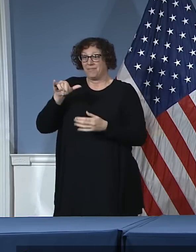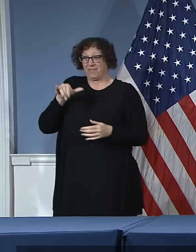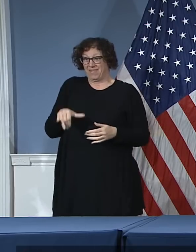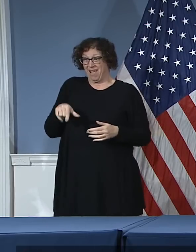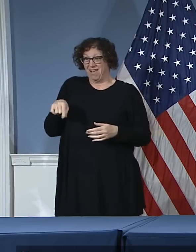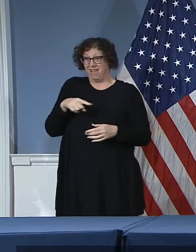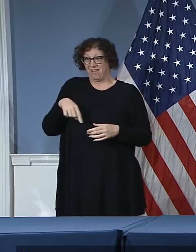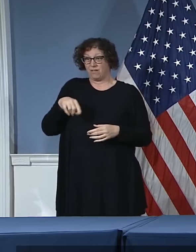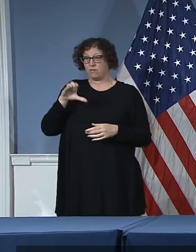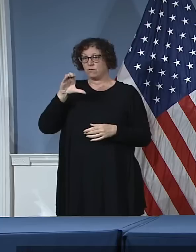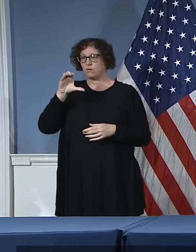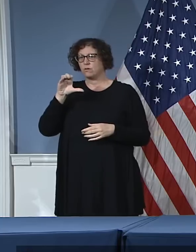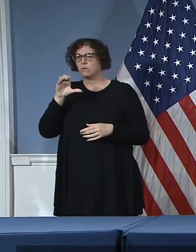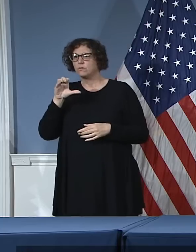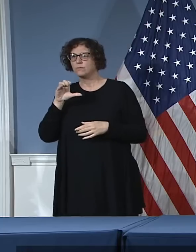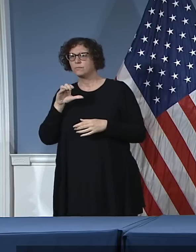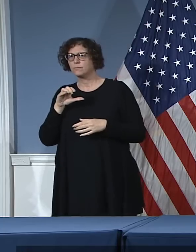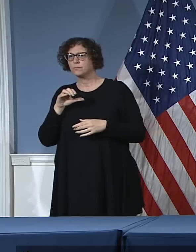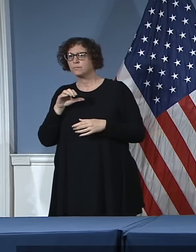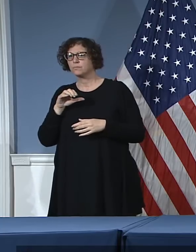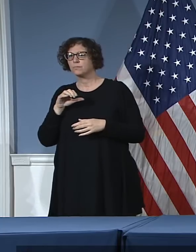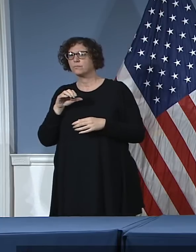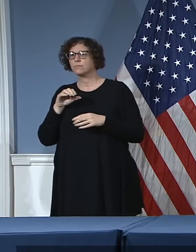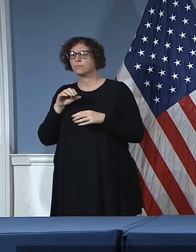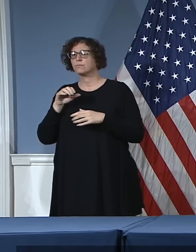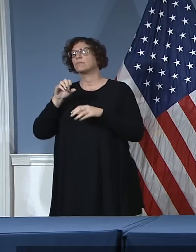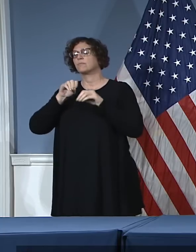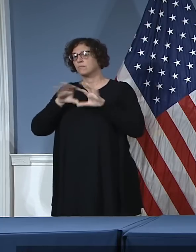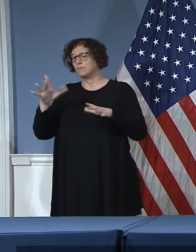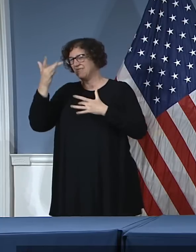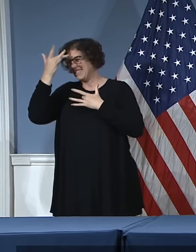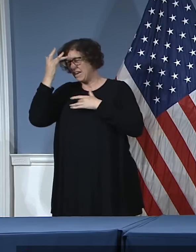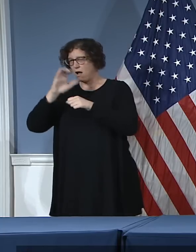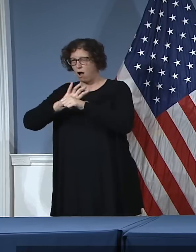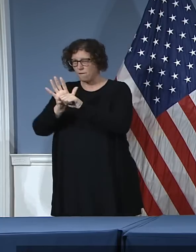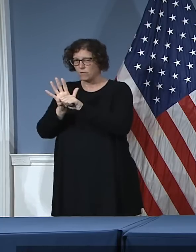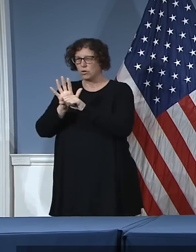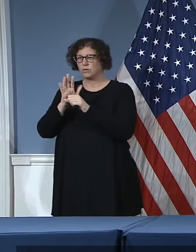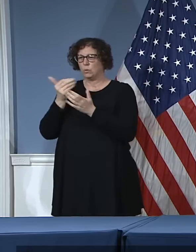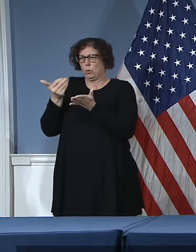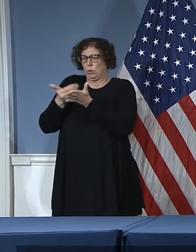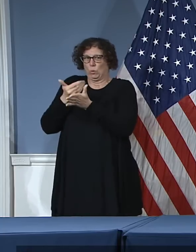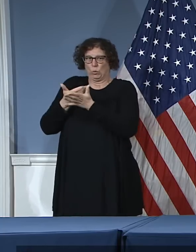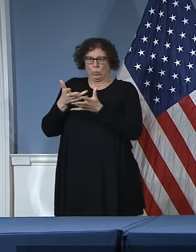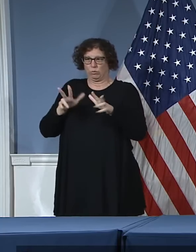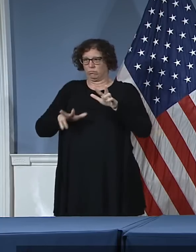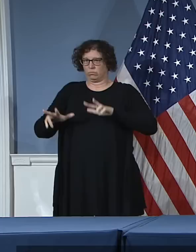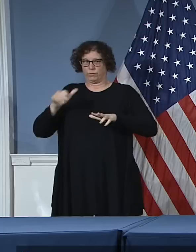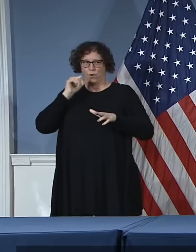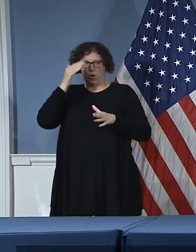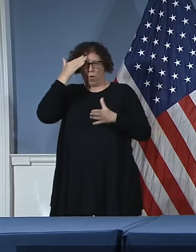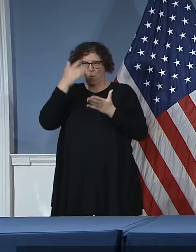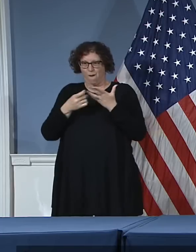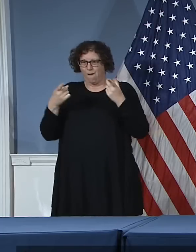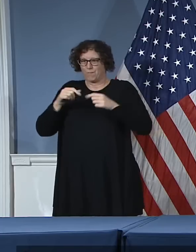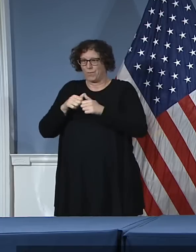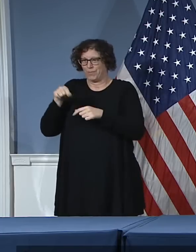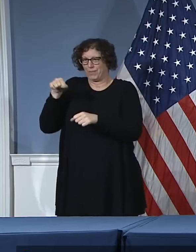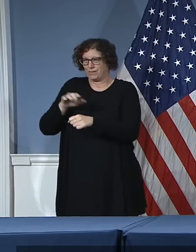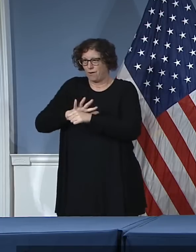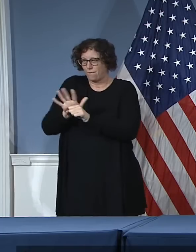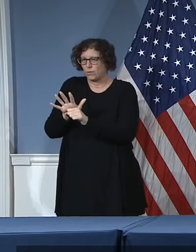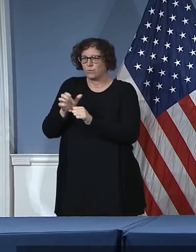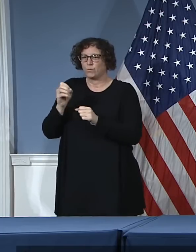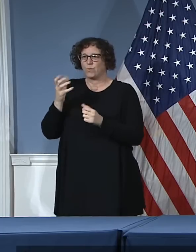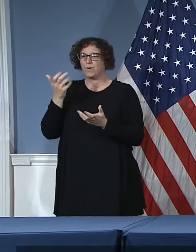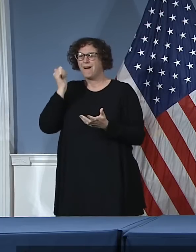city. I predict you're going to see a different reality and the word will spread. And I'll turn to the commissioner one more point. How much